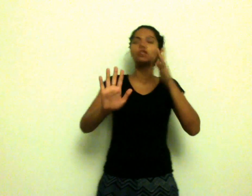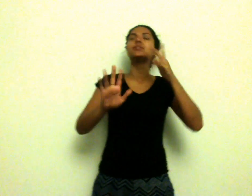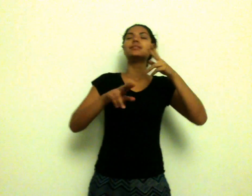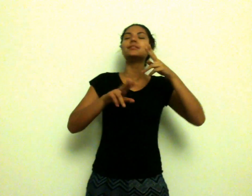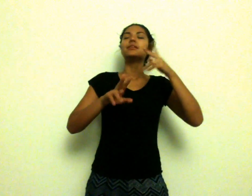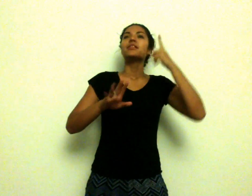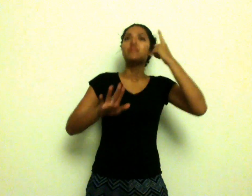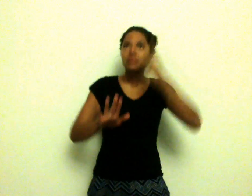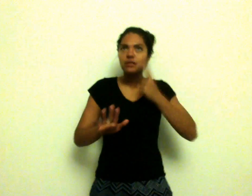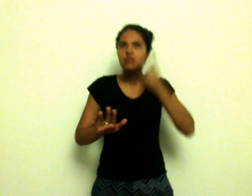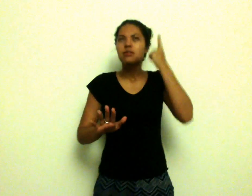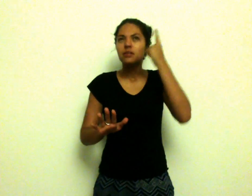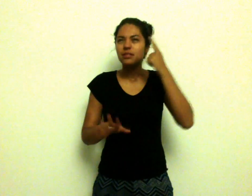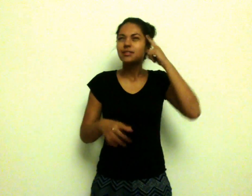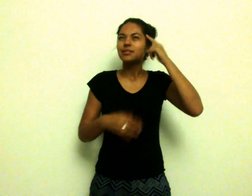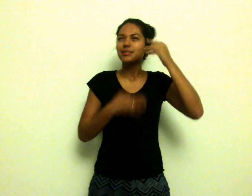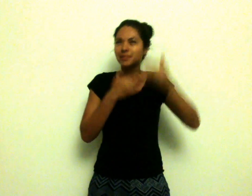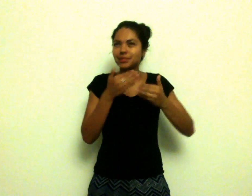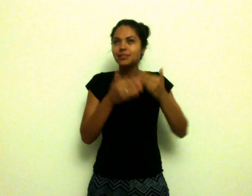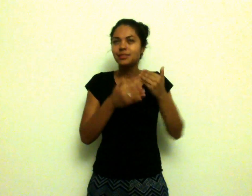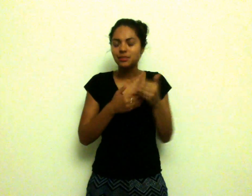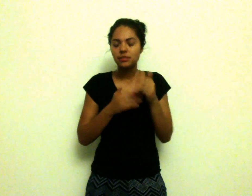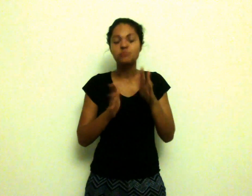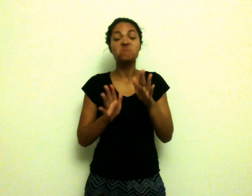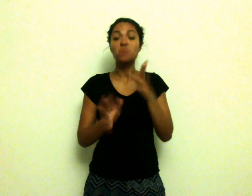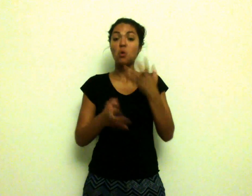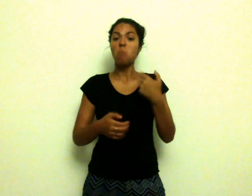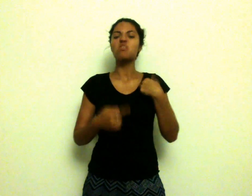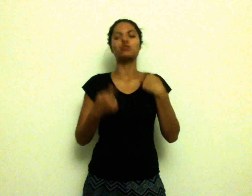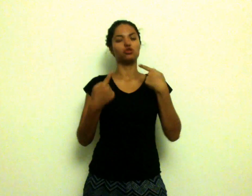take the poet's view of this. I'm talking about Steve Turner, the English